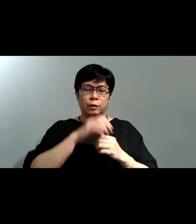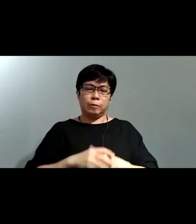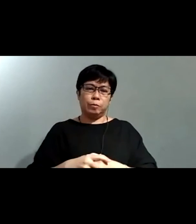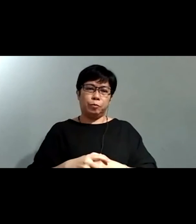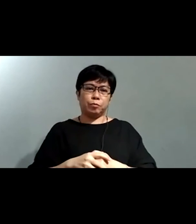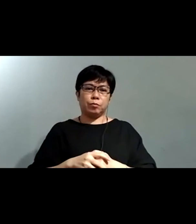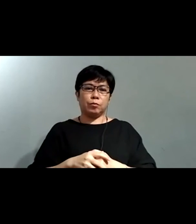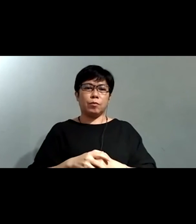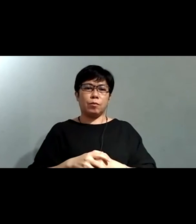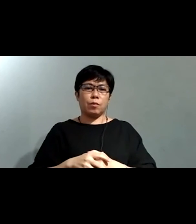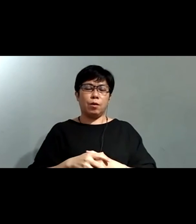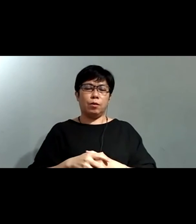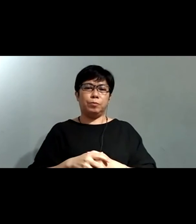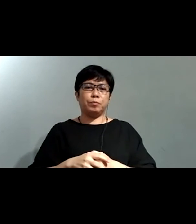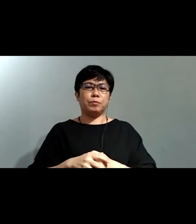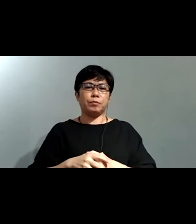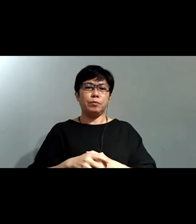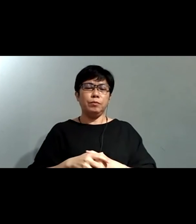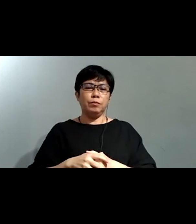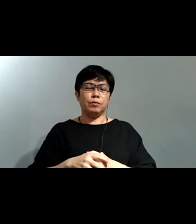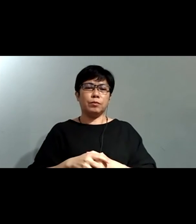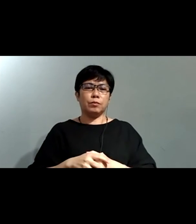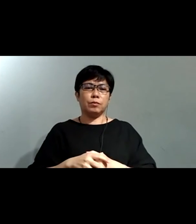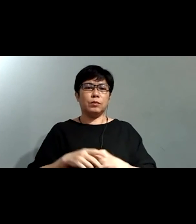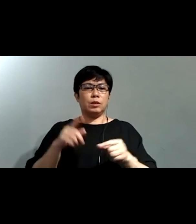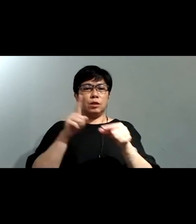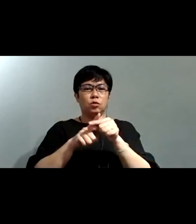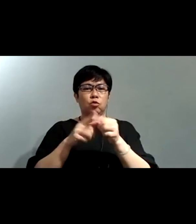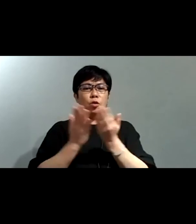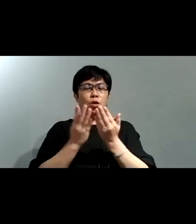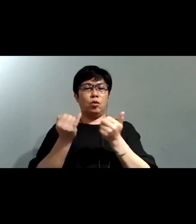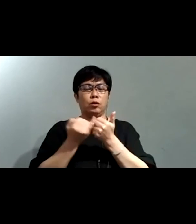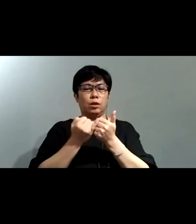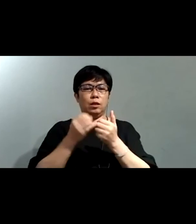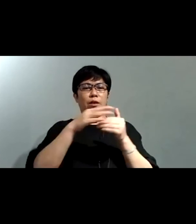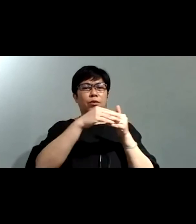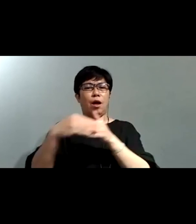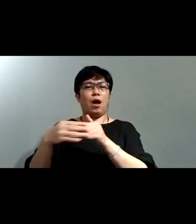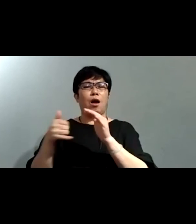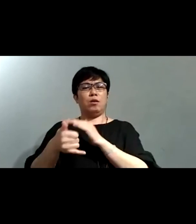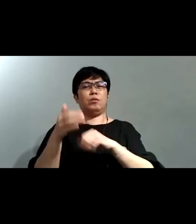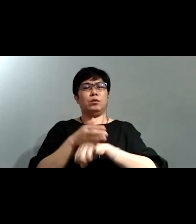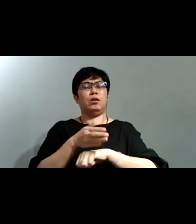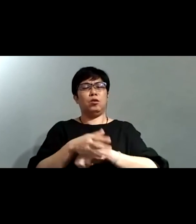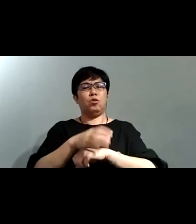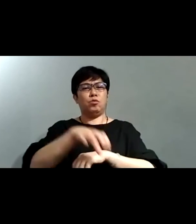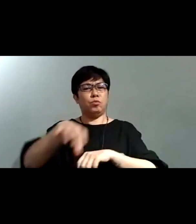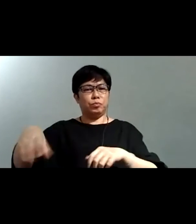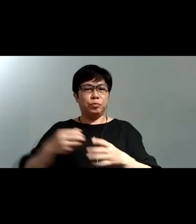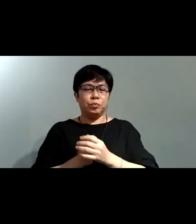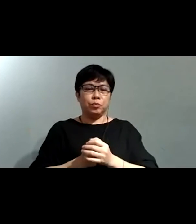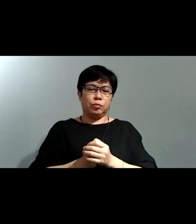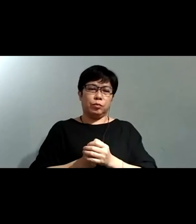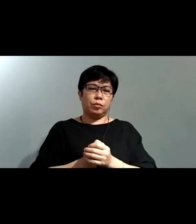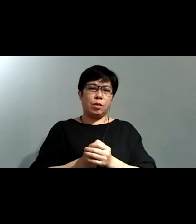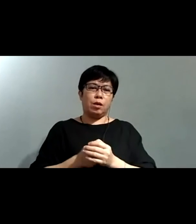secondary students into the community. And then we collaborate with the NGO. A lot of very